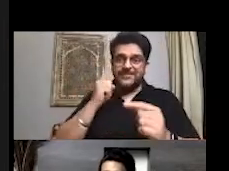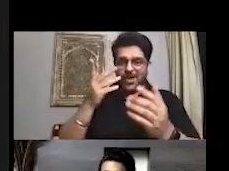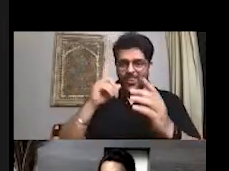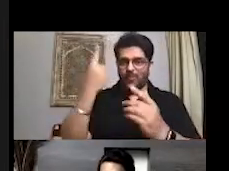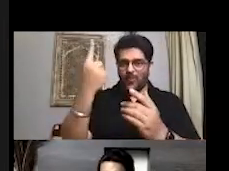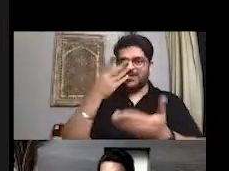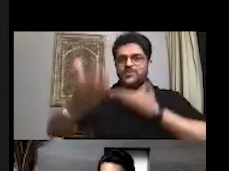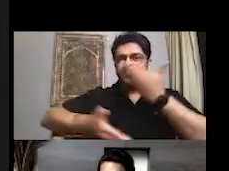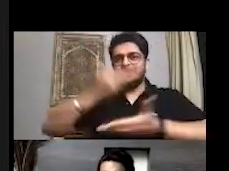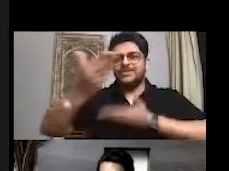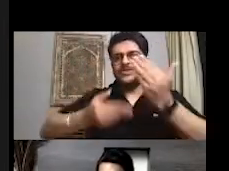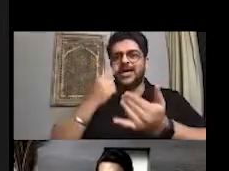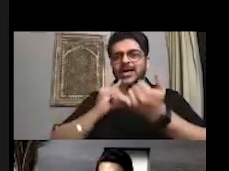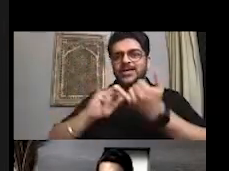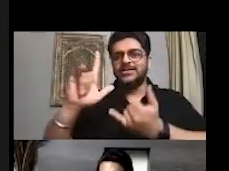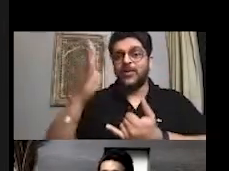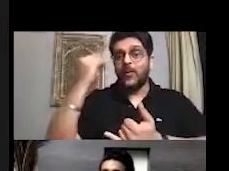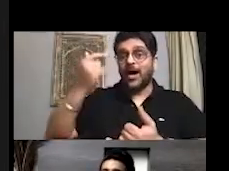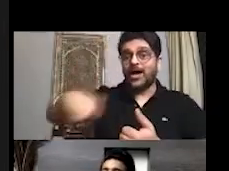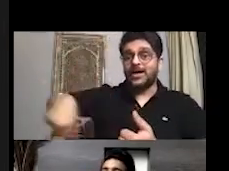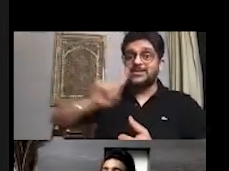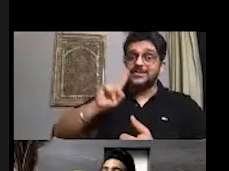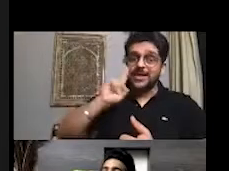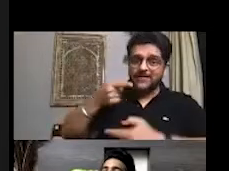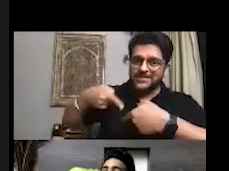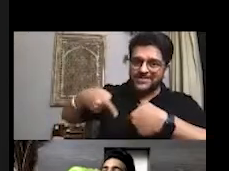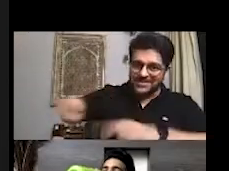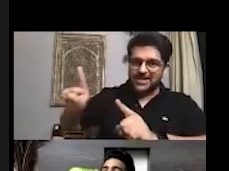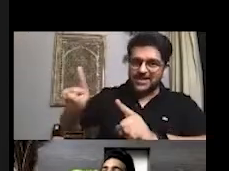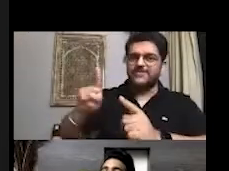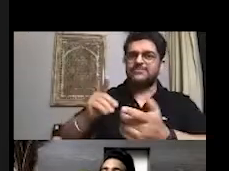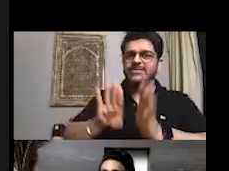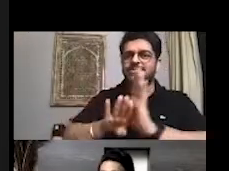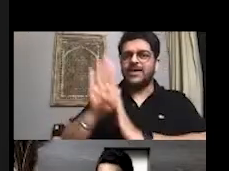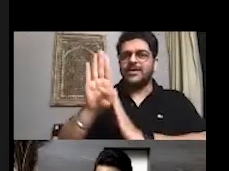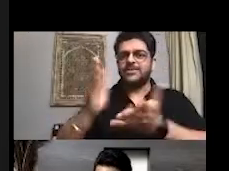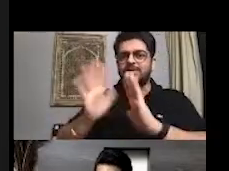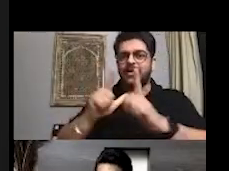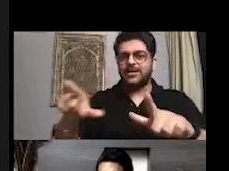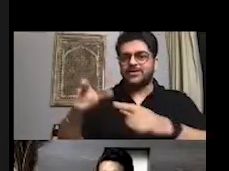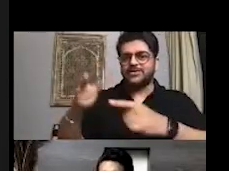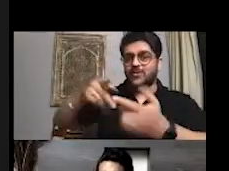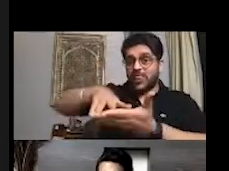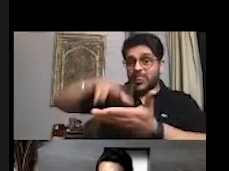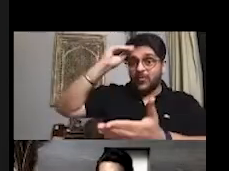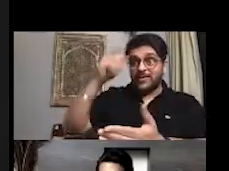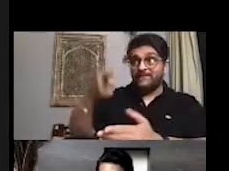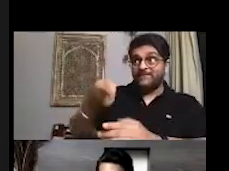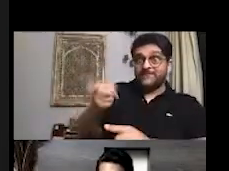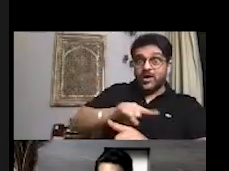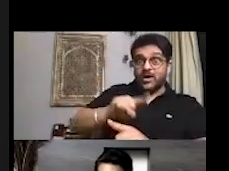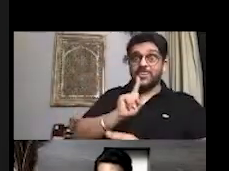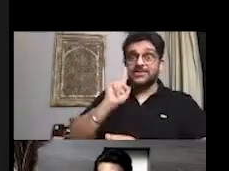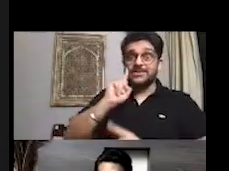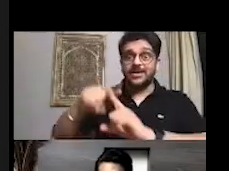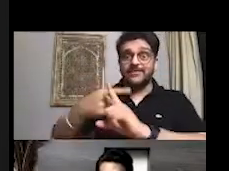We all three deaf people will be among from us. One of the deaf person will be teaching Indian Sign Language to